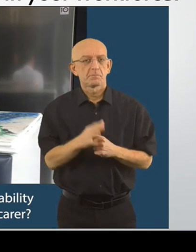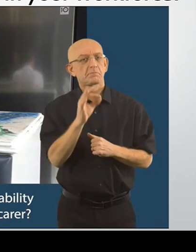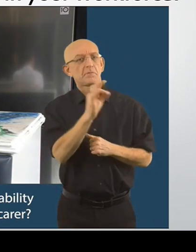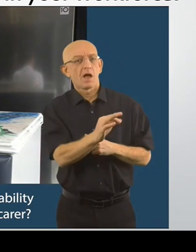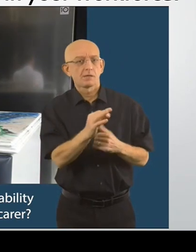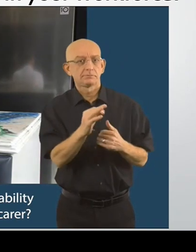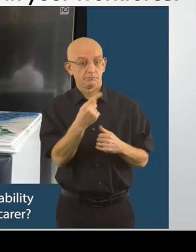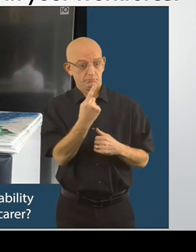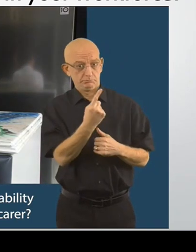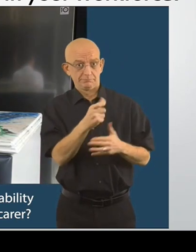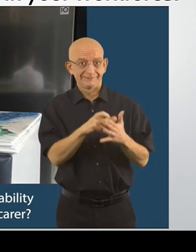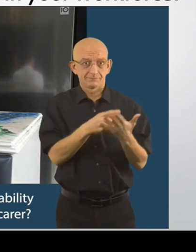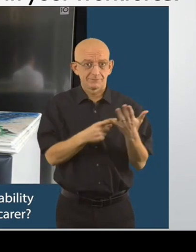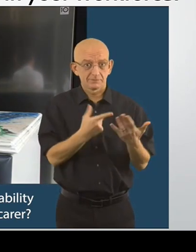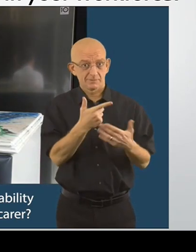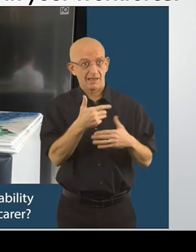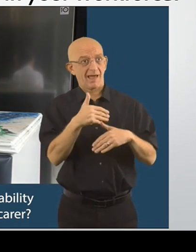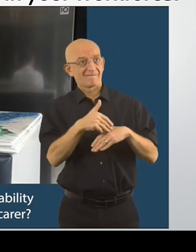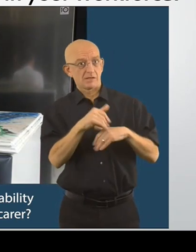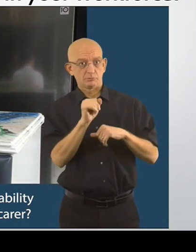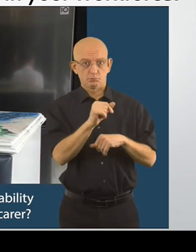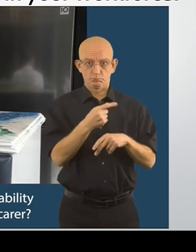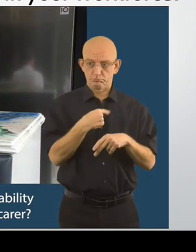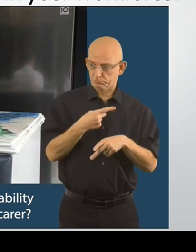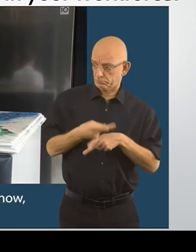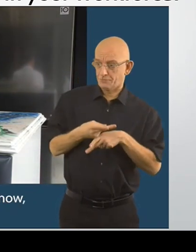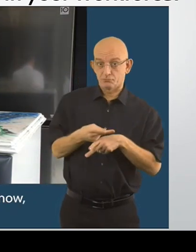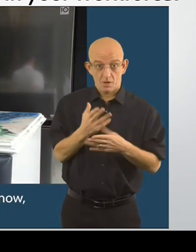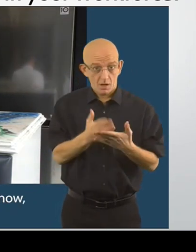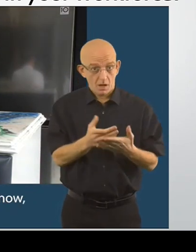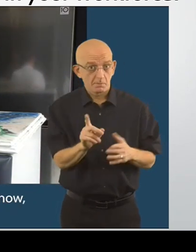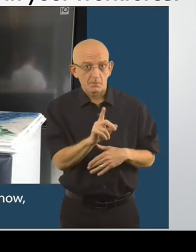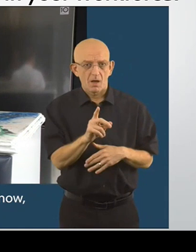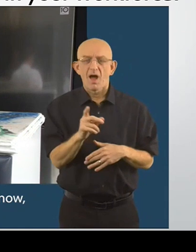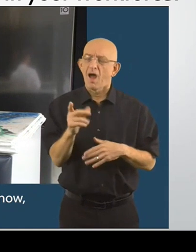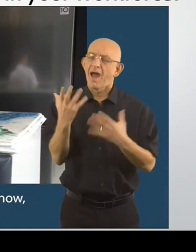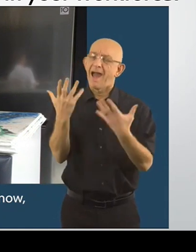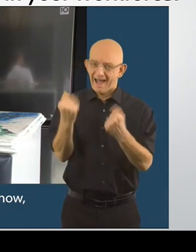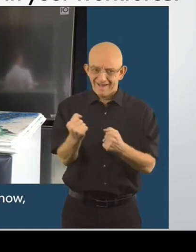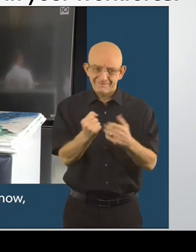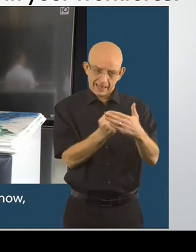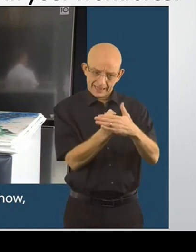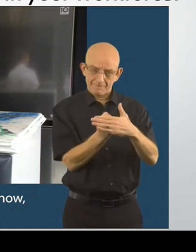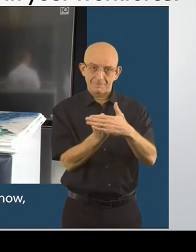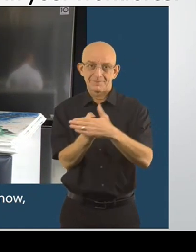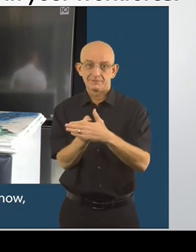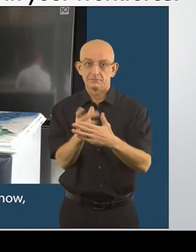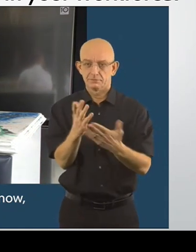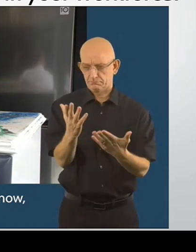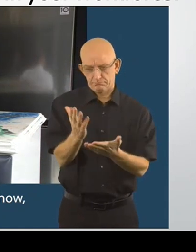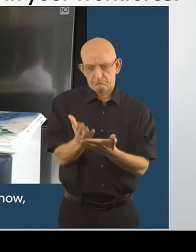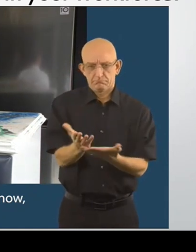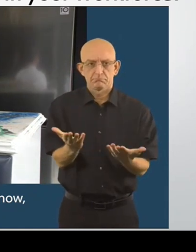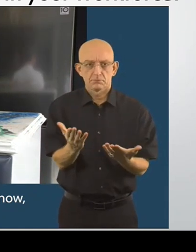And how do you think your disability has affected you working as a foster carer? It puts limitations on